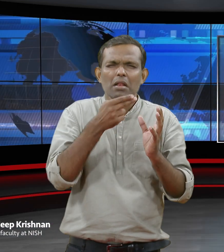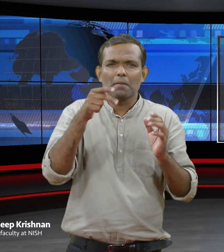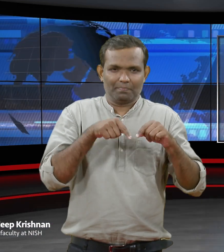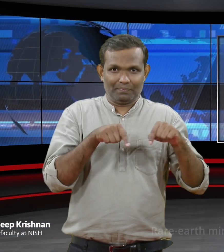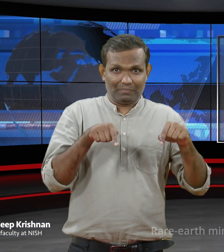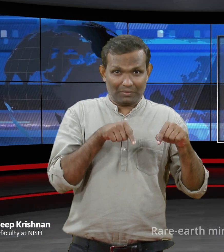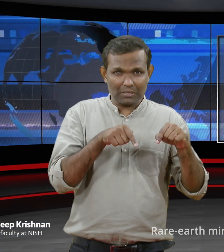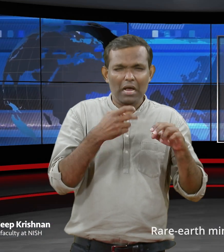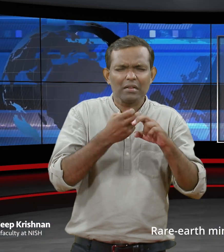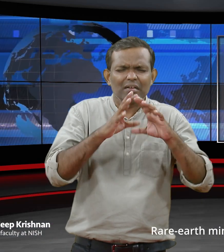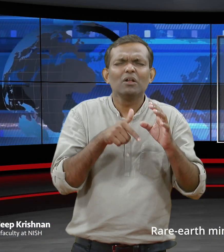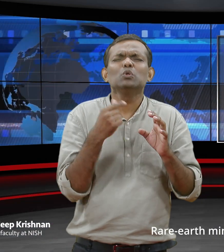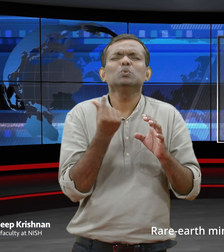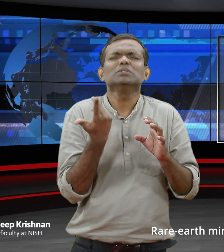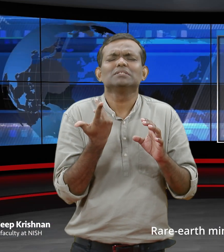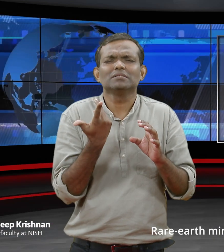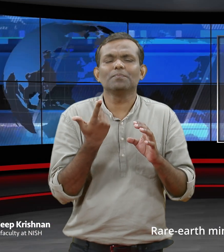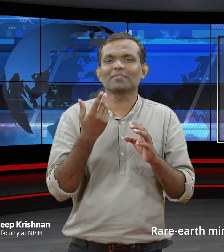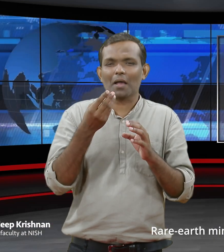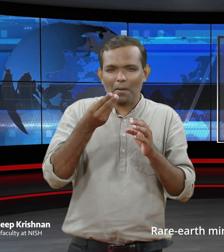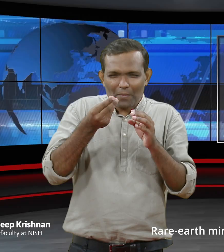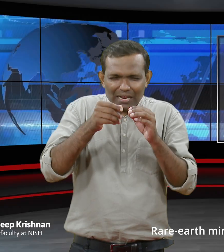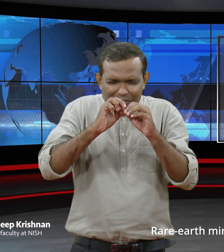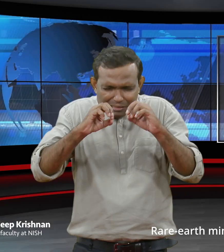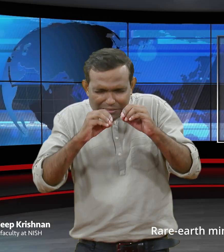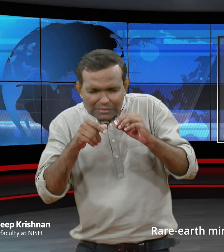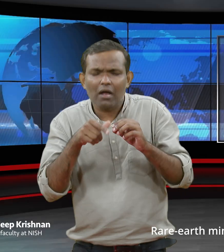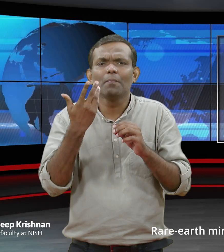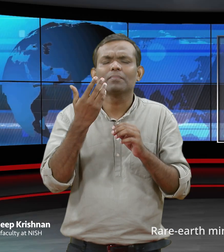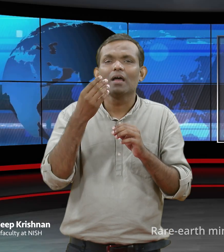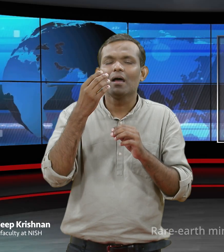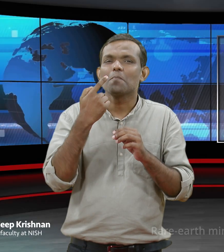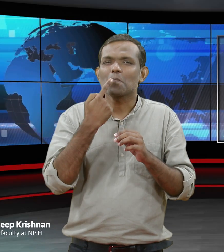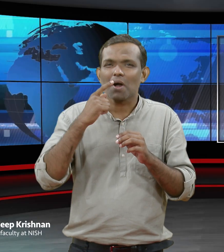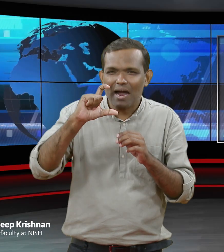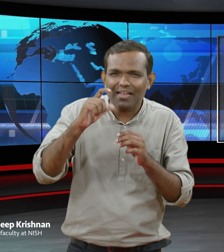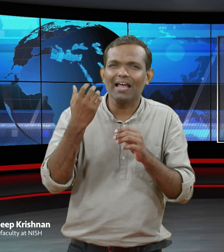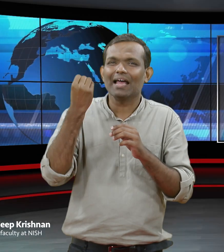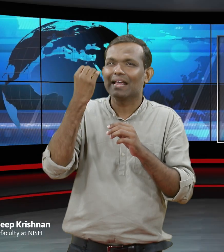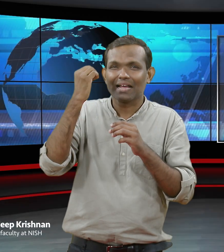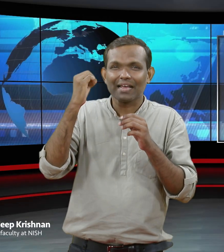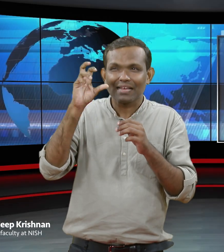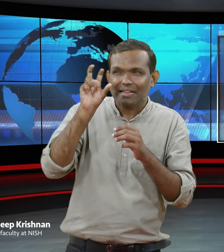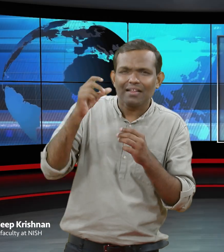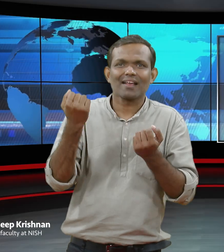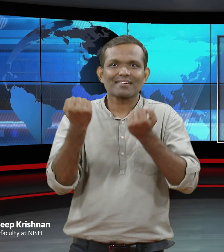India is considering a supply deal for rare earth minerals with the Kachin Independence Army KIA in Myanmar. This